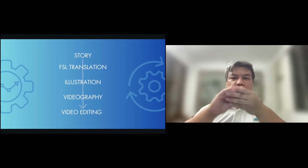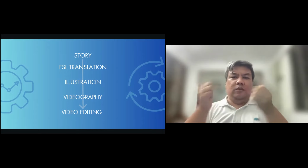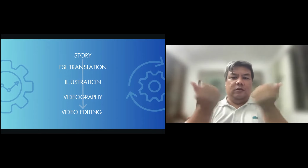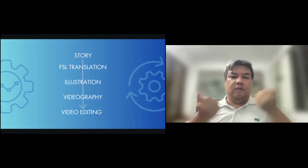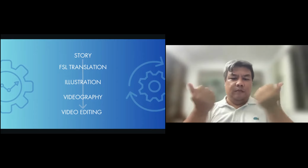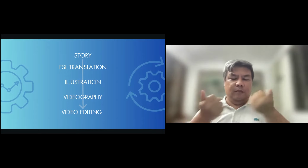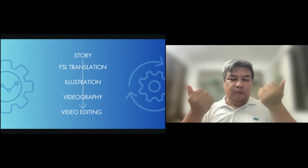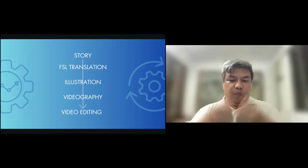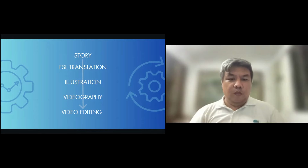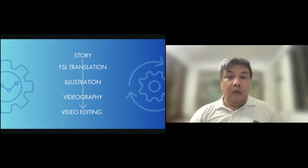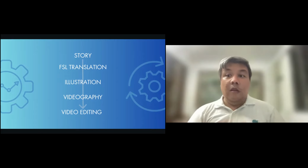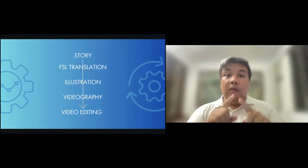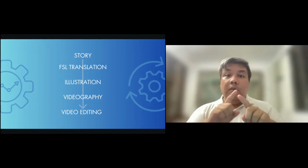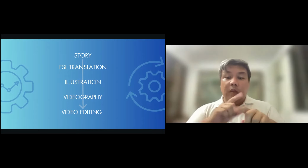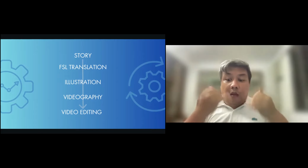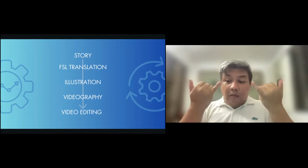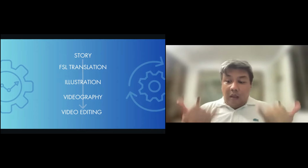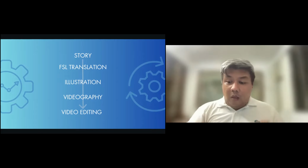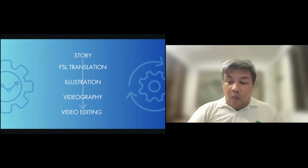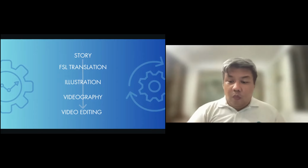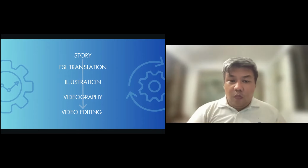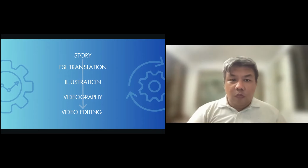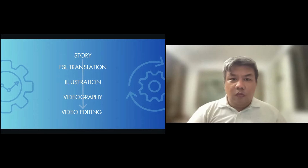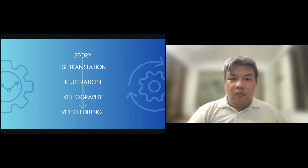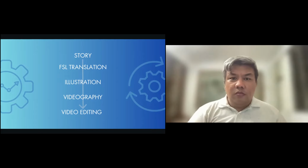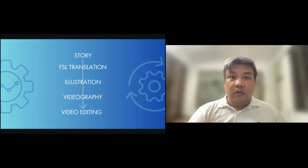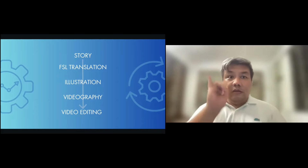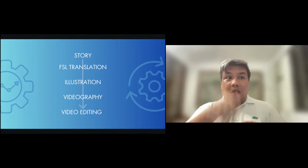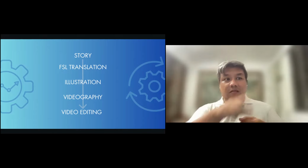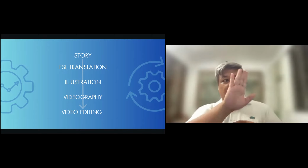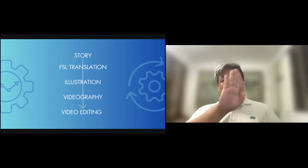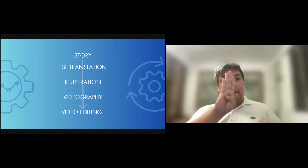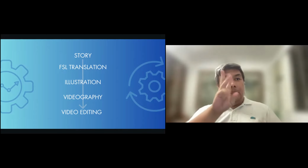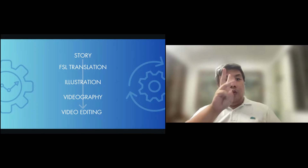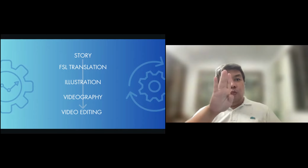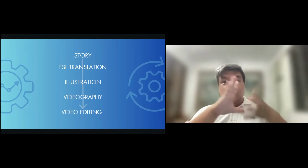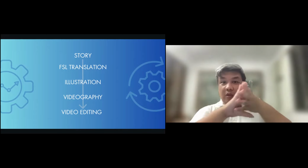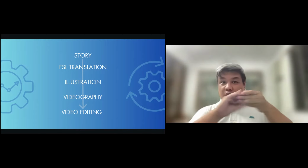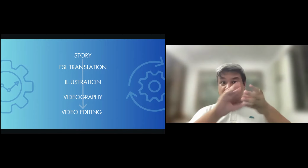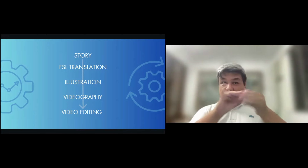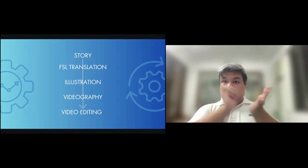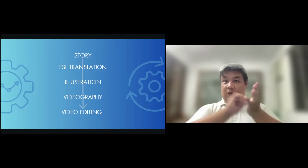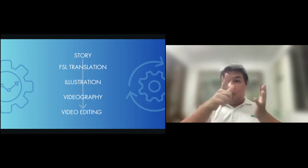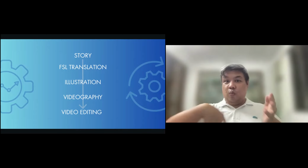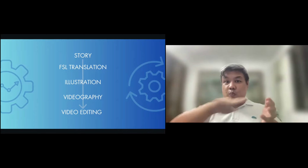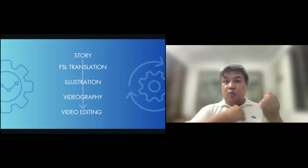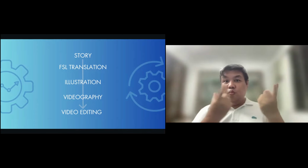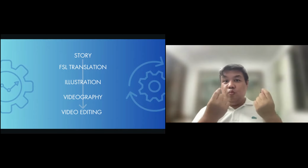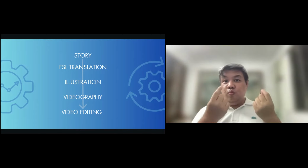needed to also upload all those videos, and then we were talking about over 150 different stories.